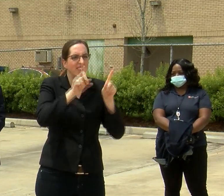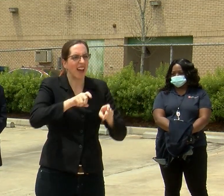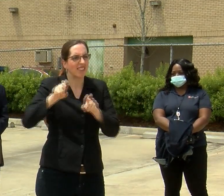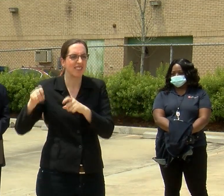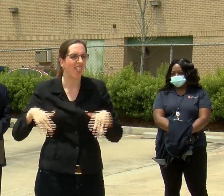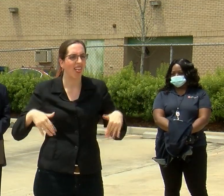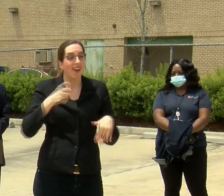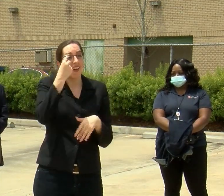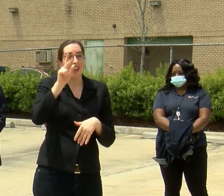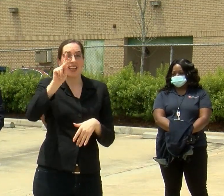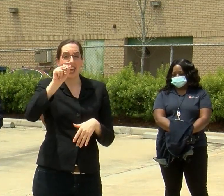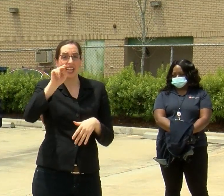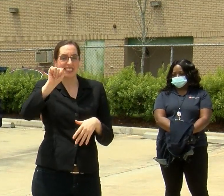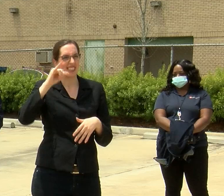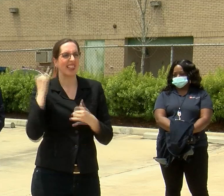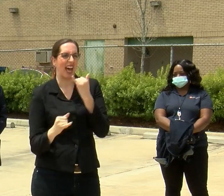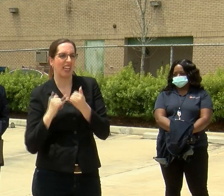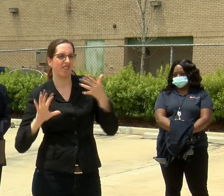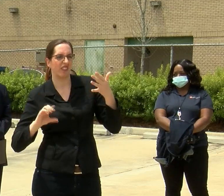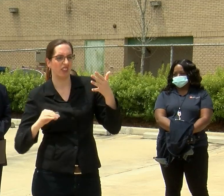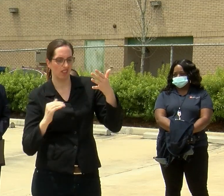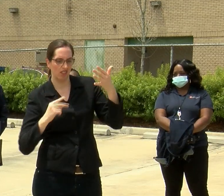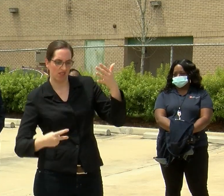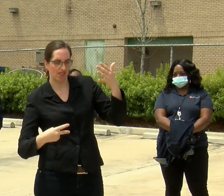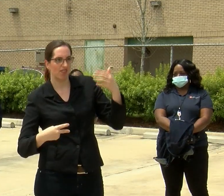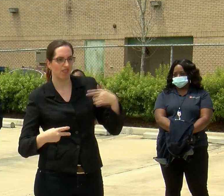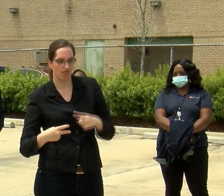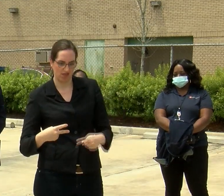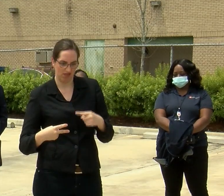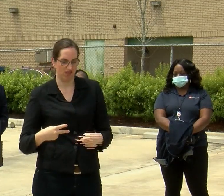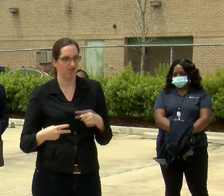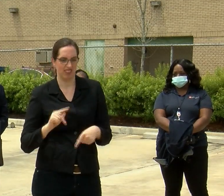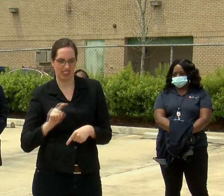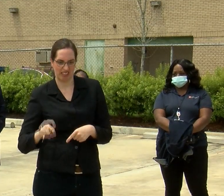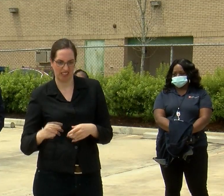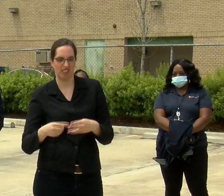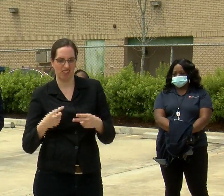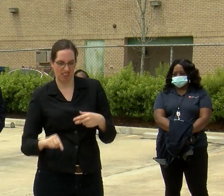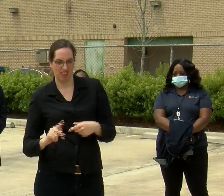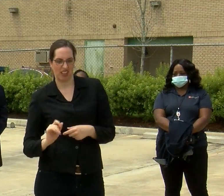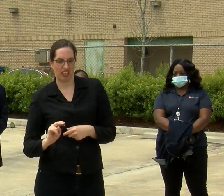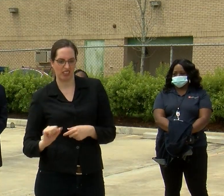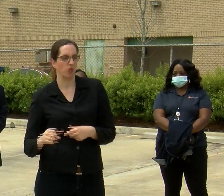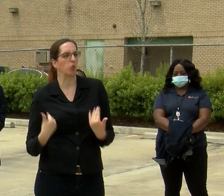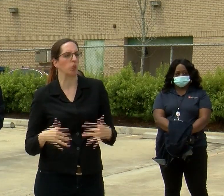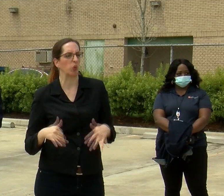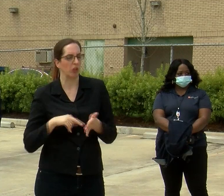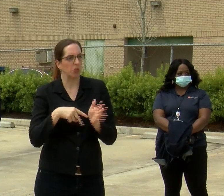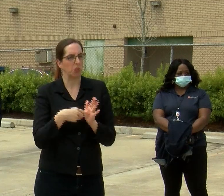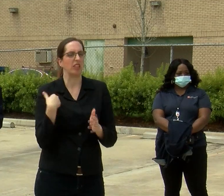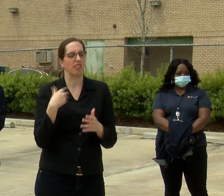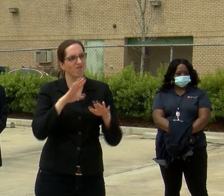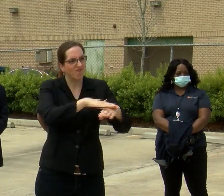Only Kansas is lower. And that's why, Mayor, I applaud you, the congressman, the council people, my colleagues in county